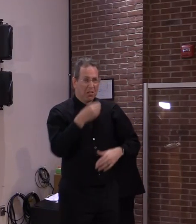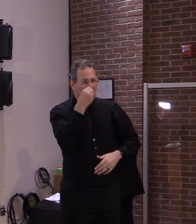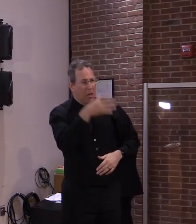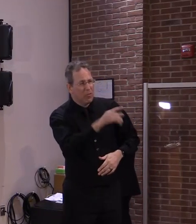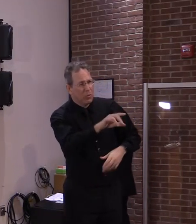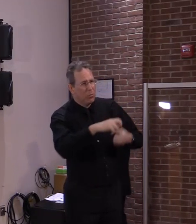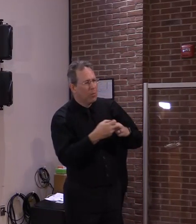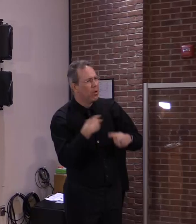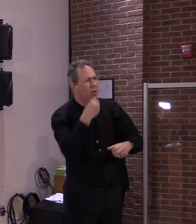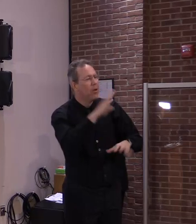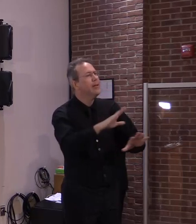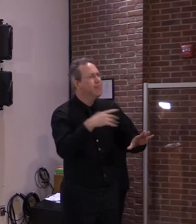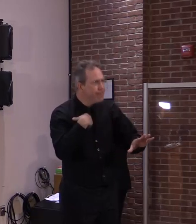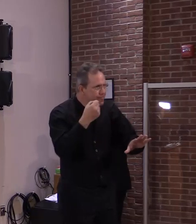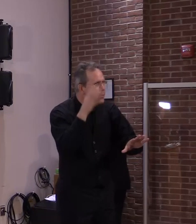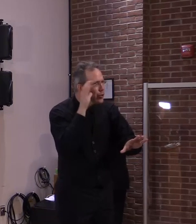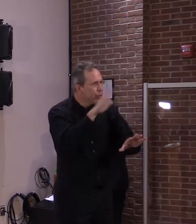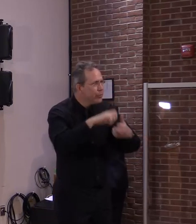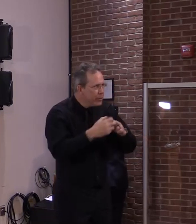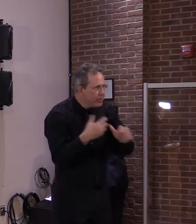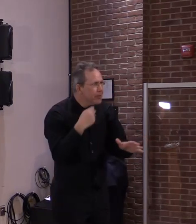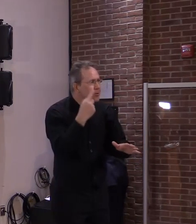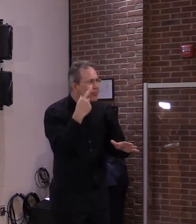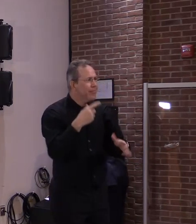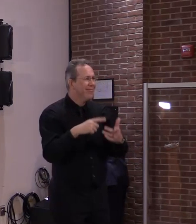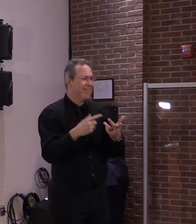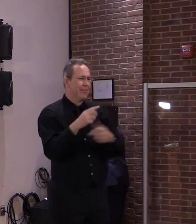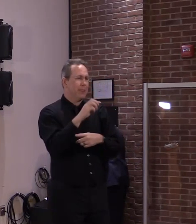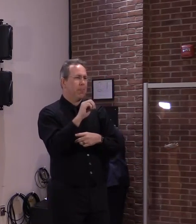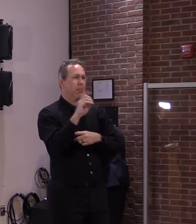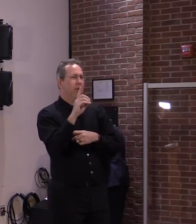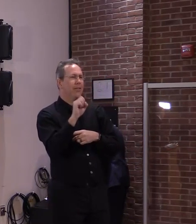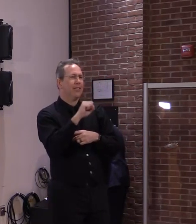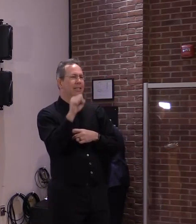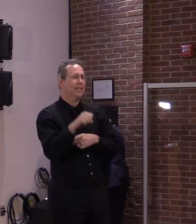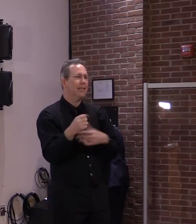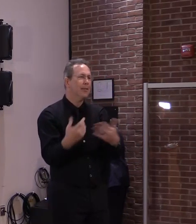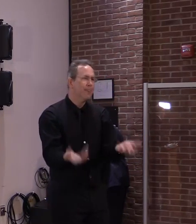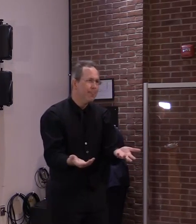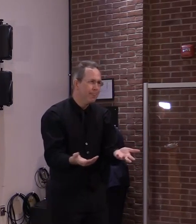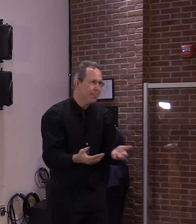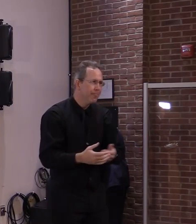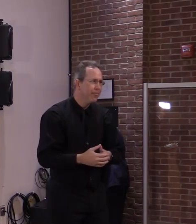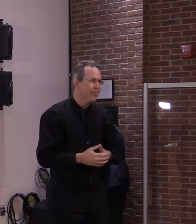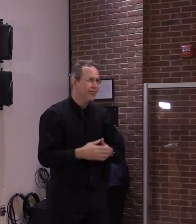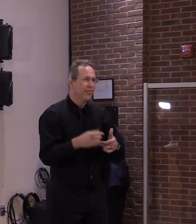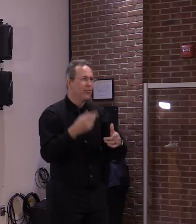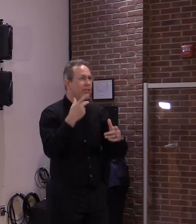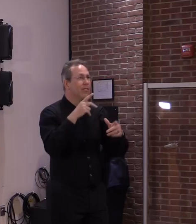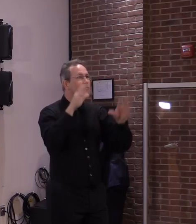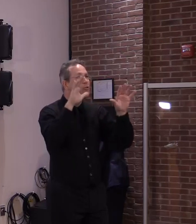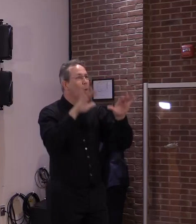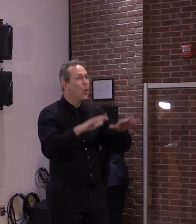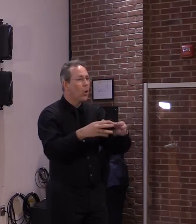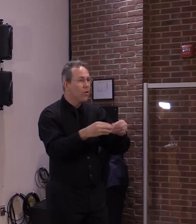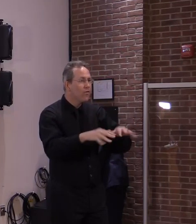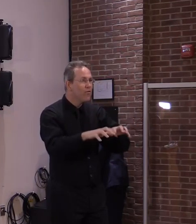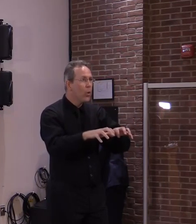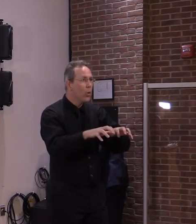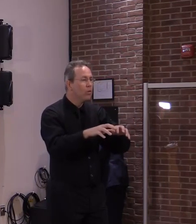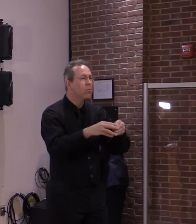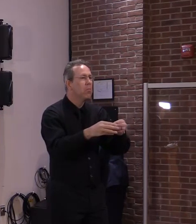this is, you know, this is mud season. The frost is coming out of the ground. It is coming out quick. That may help in some respects